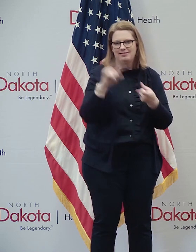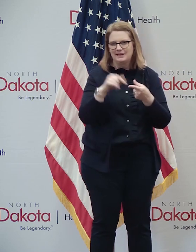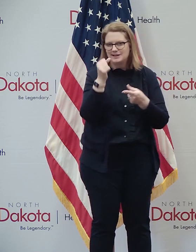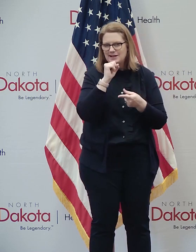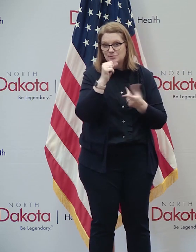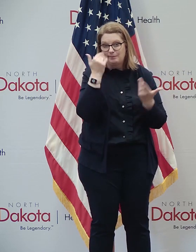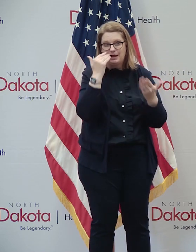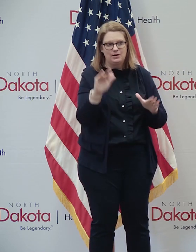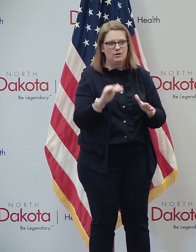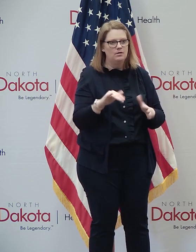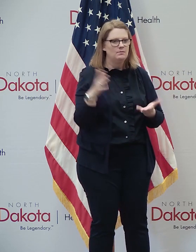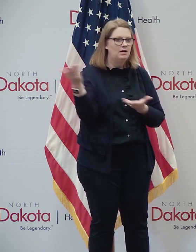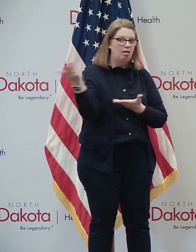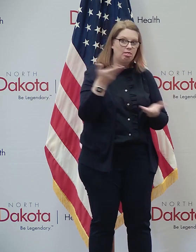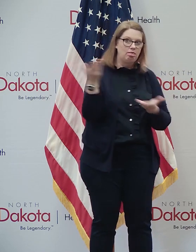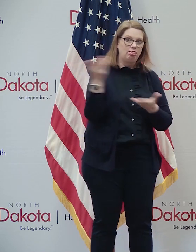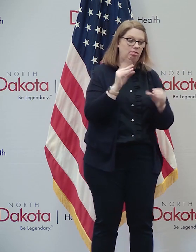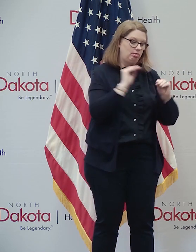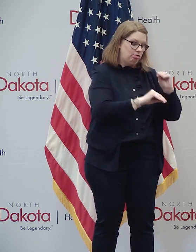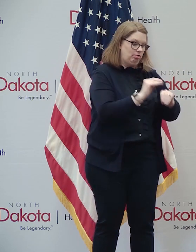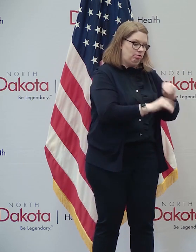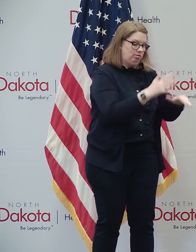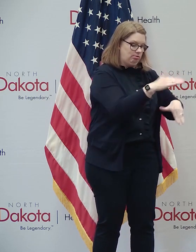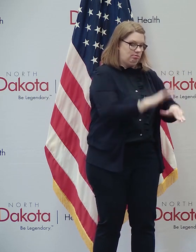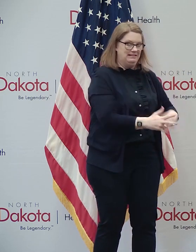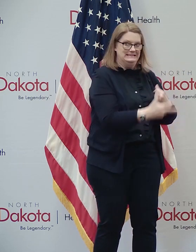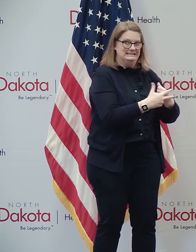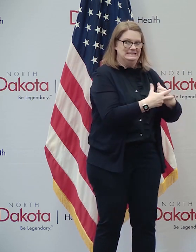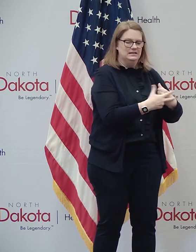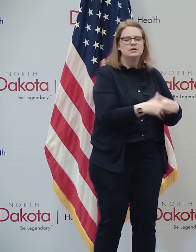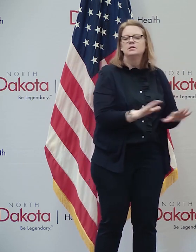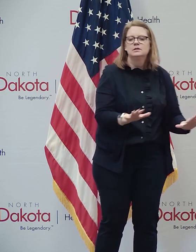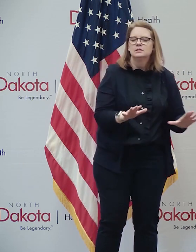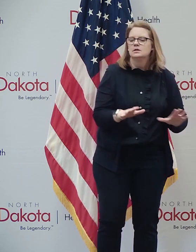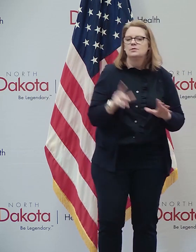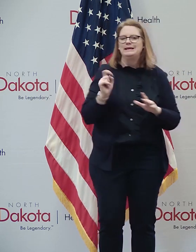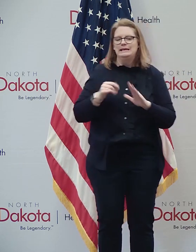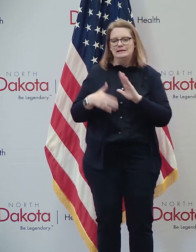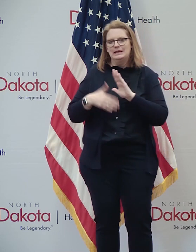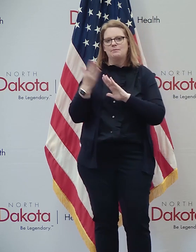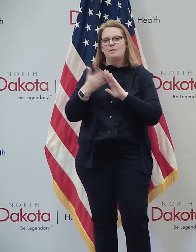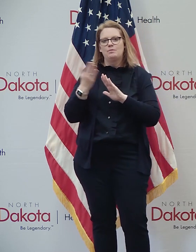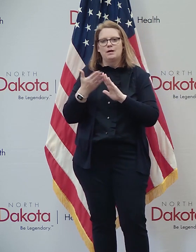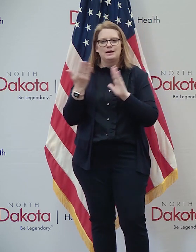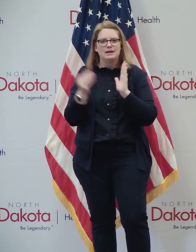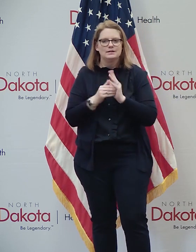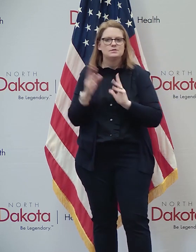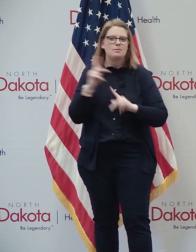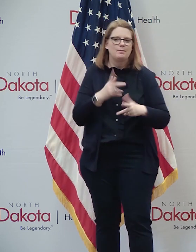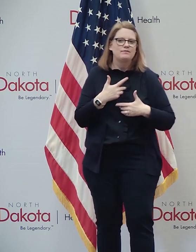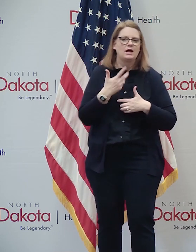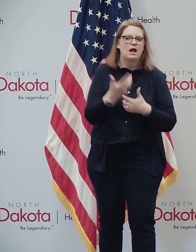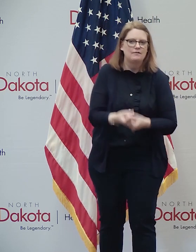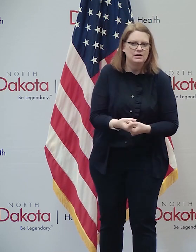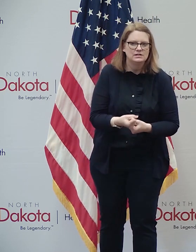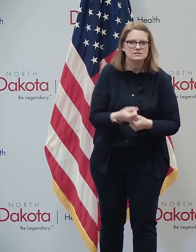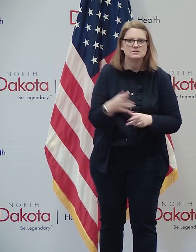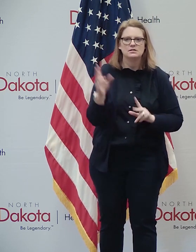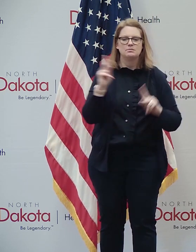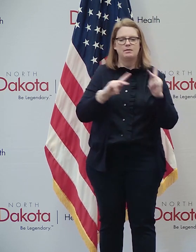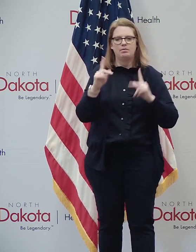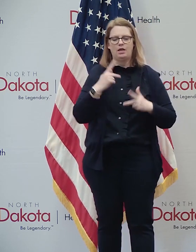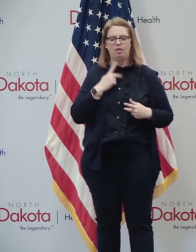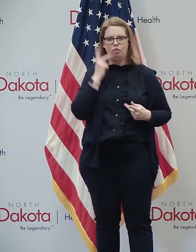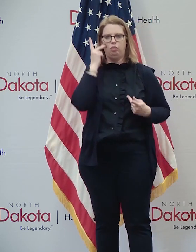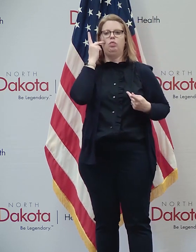understand, through this whole thing, I mean, one of the hot selling items was everybody was going back to getting a deep freezer again, or stocking it up